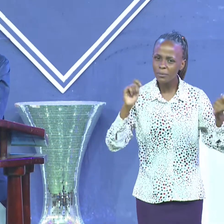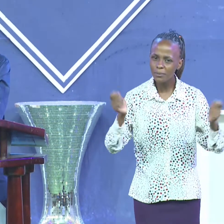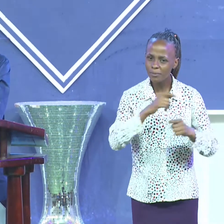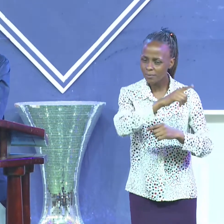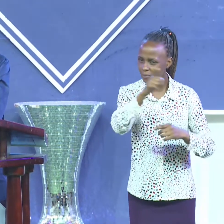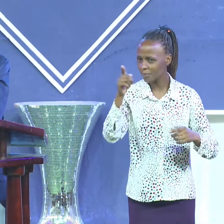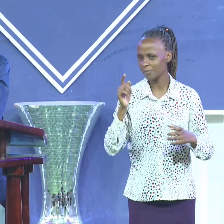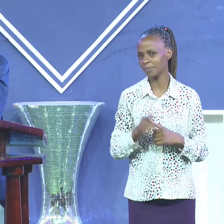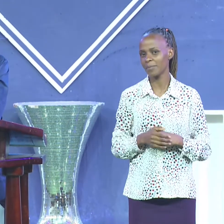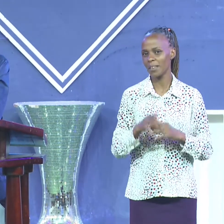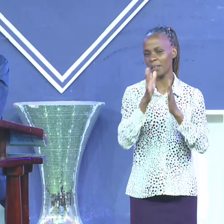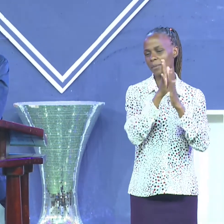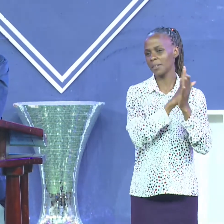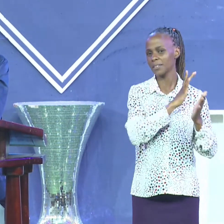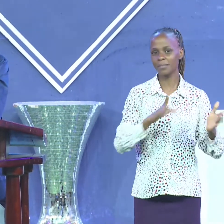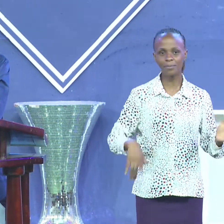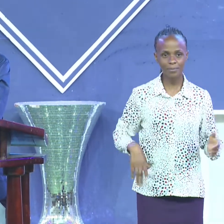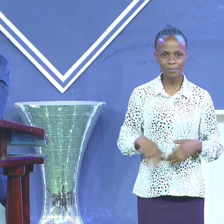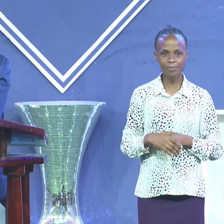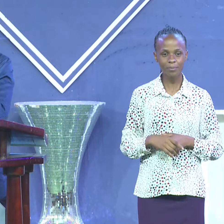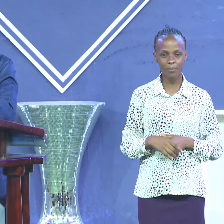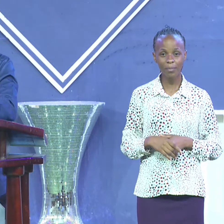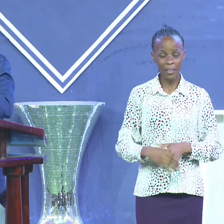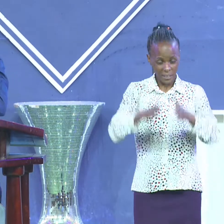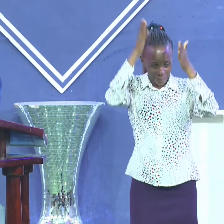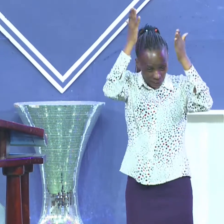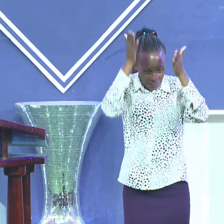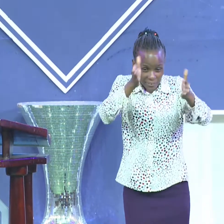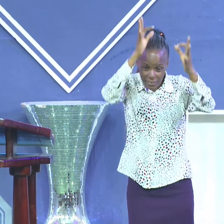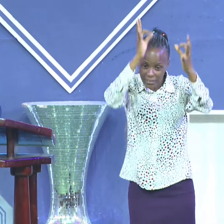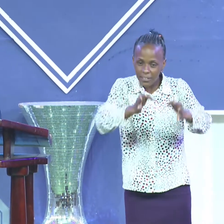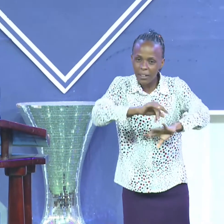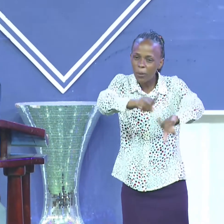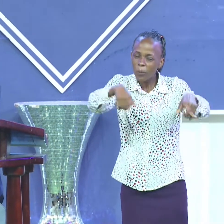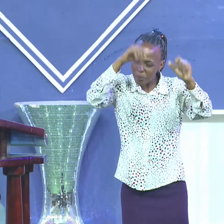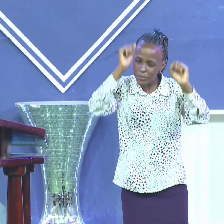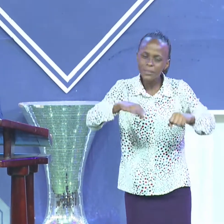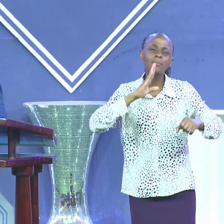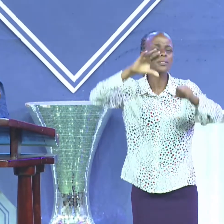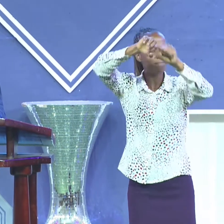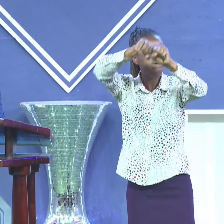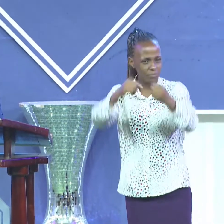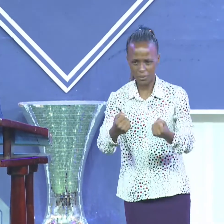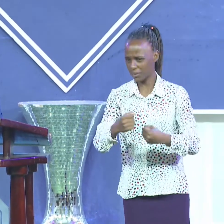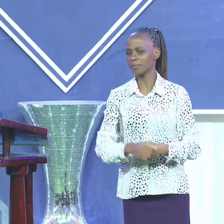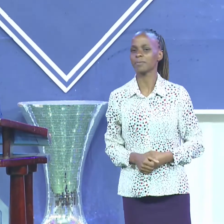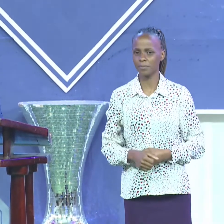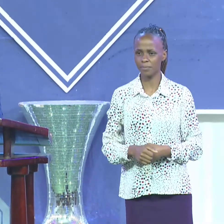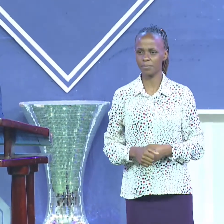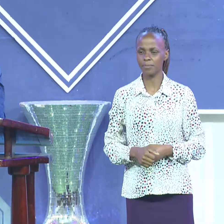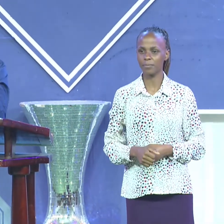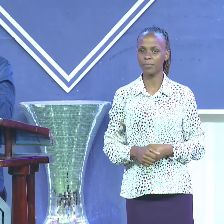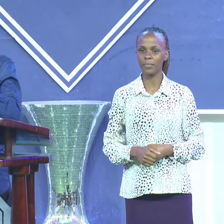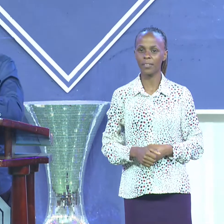bewitched you? Praise the Lord. There are things we need to break out